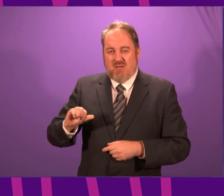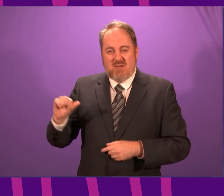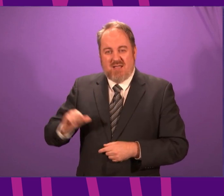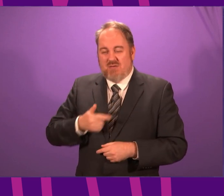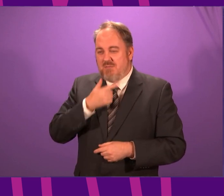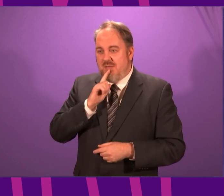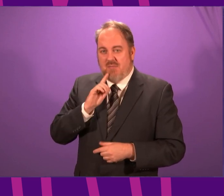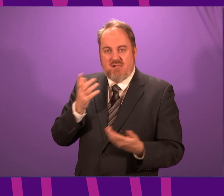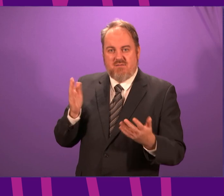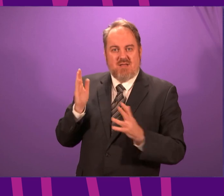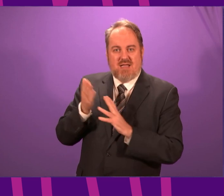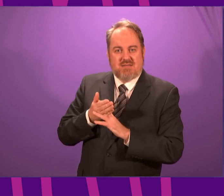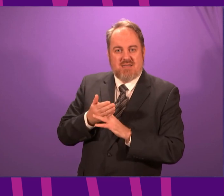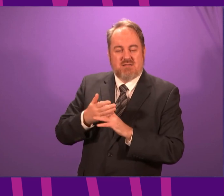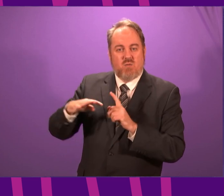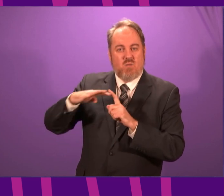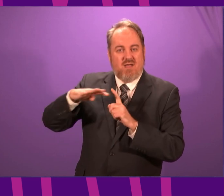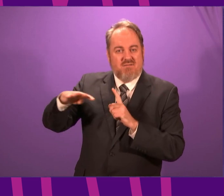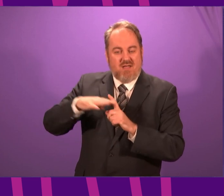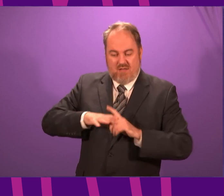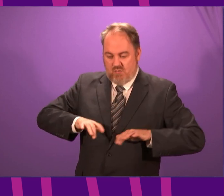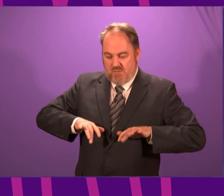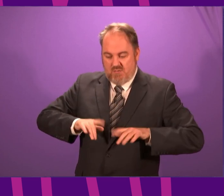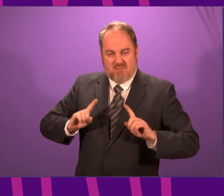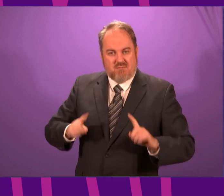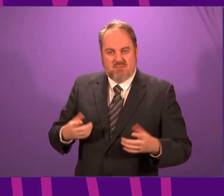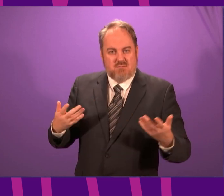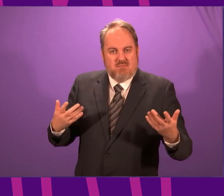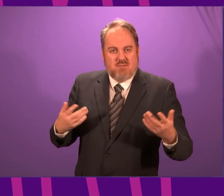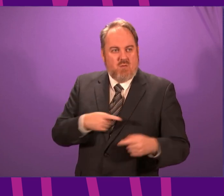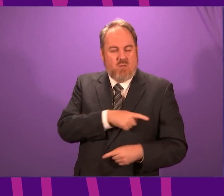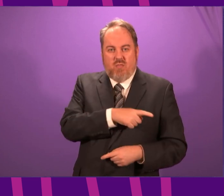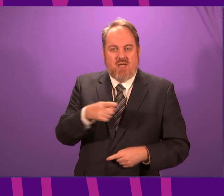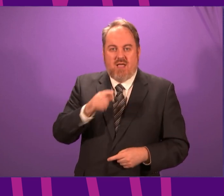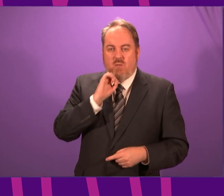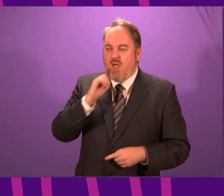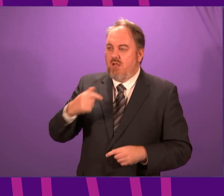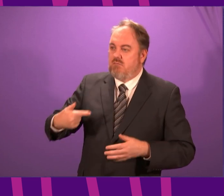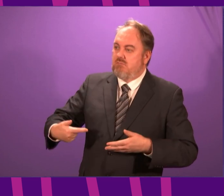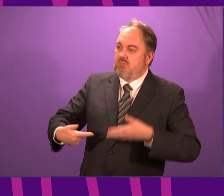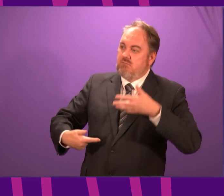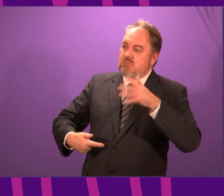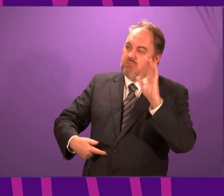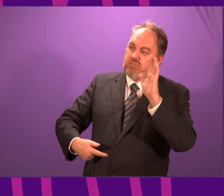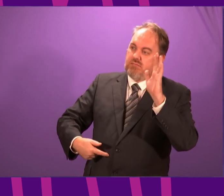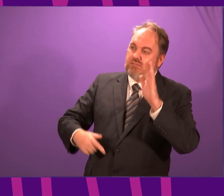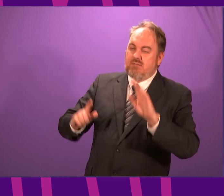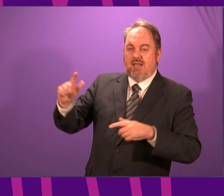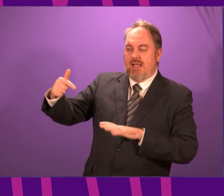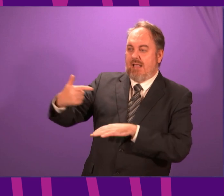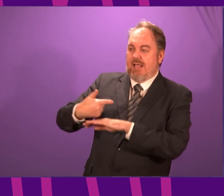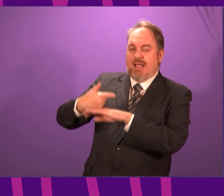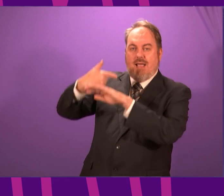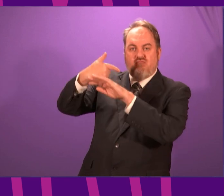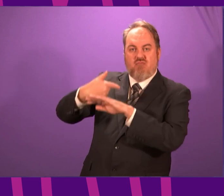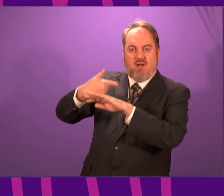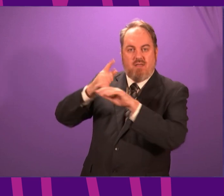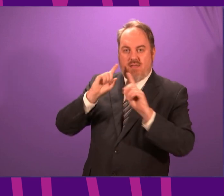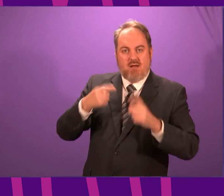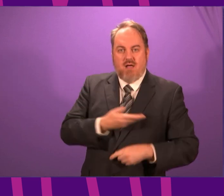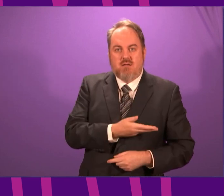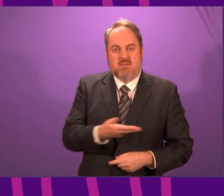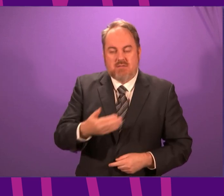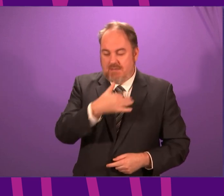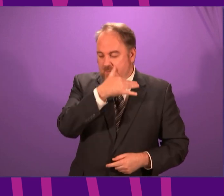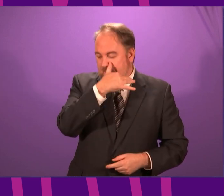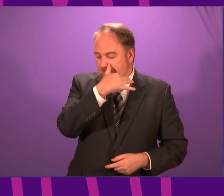access to Wi-Fi or a computer, so there'll be no digital Christmas for them. On the one hand, the government speaks of the importance of the high street to